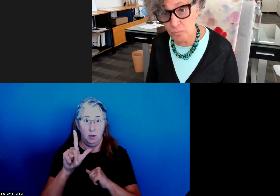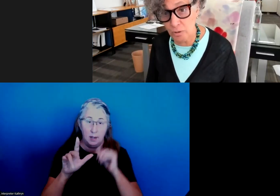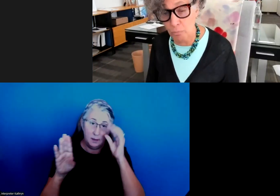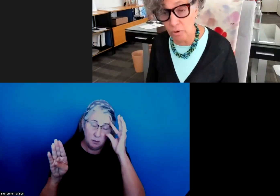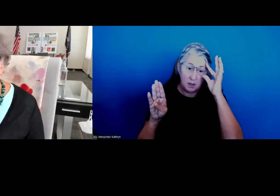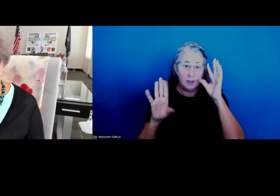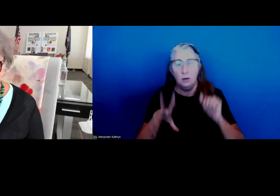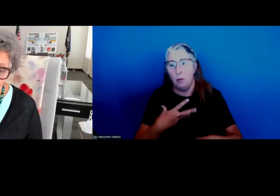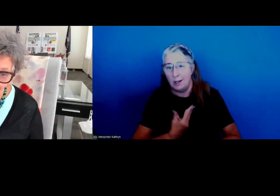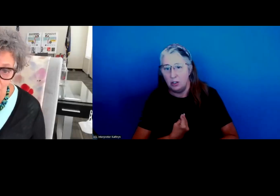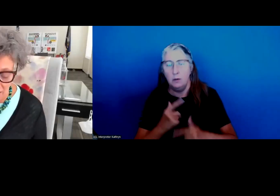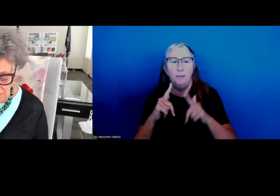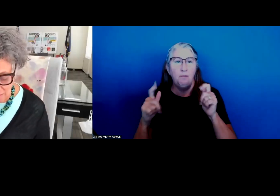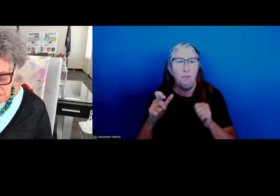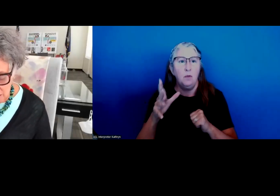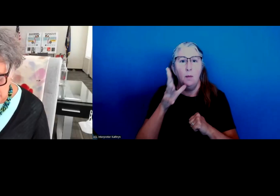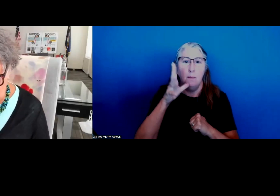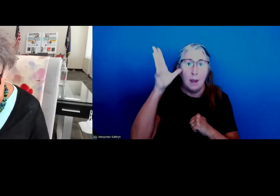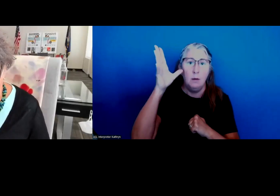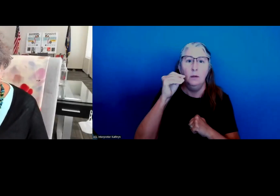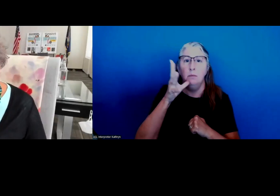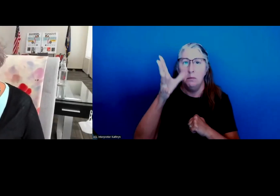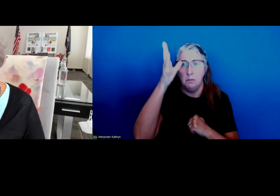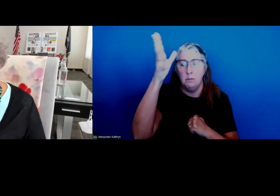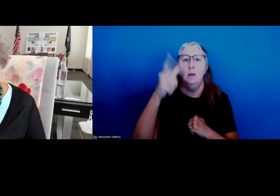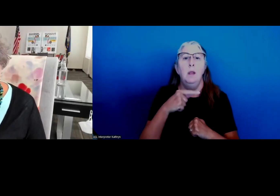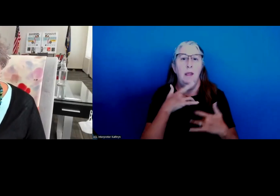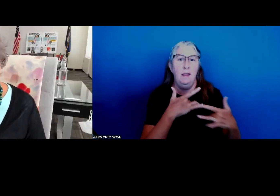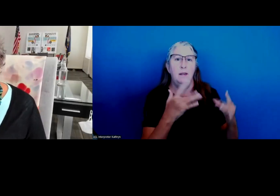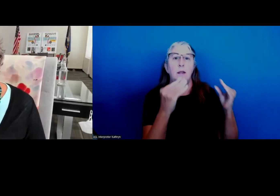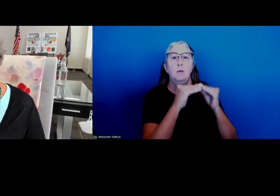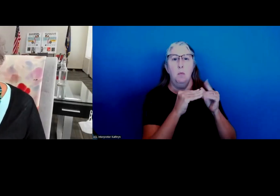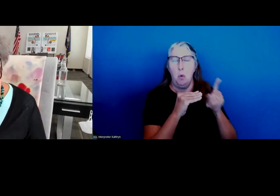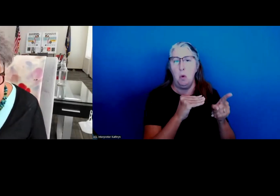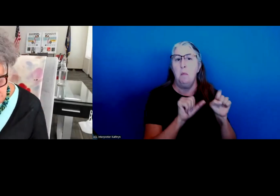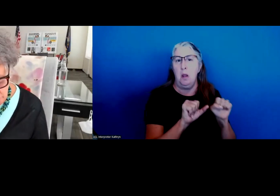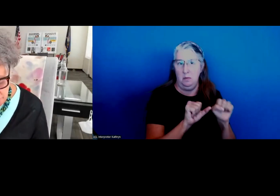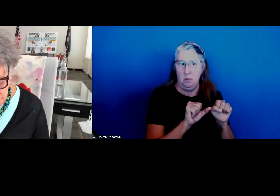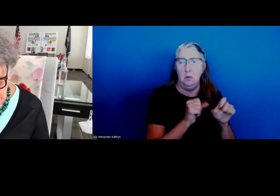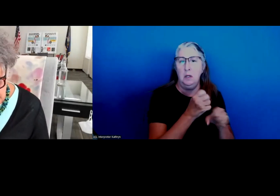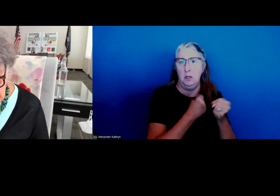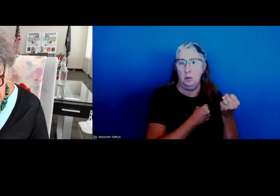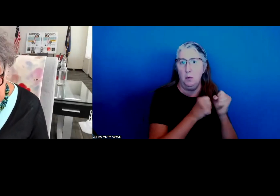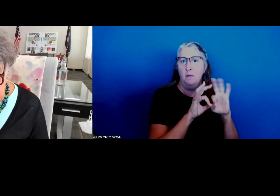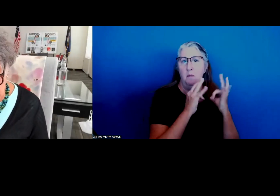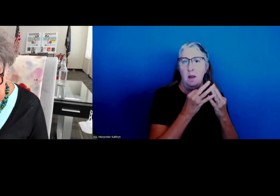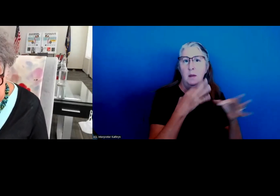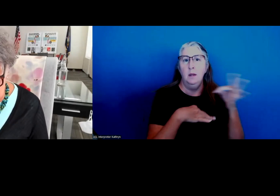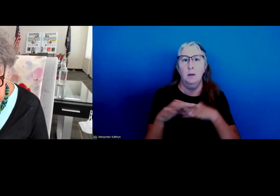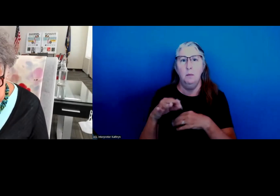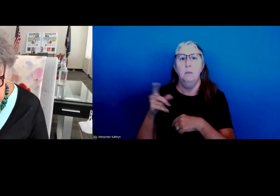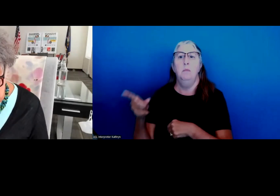these groups are more likely than gay men to receive support from their family members. Gay